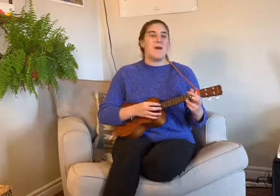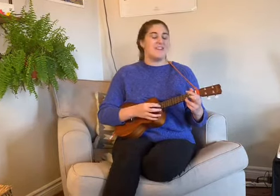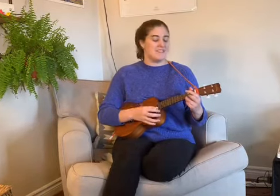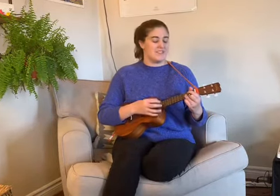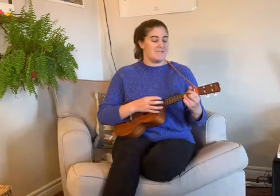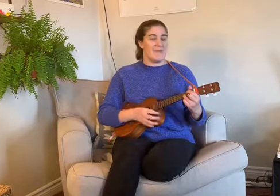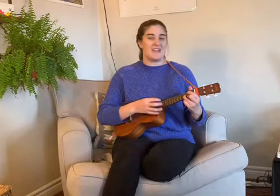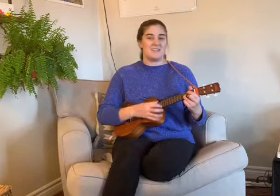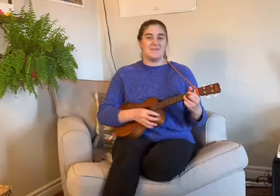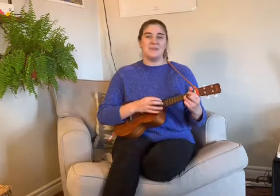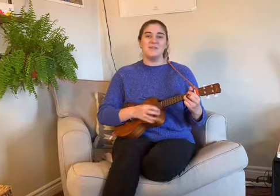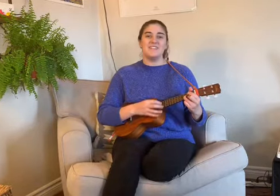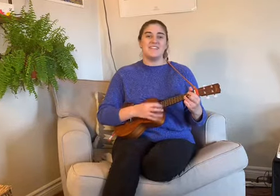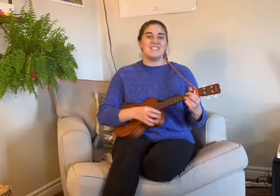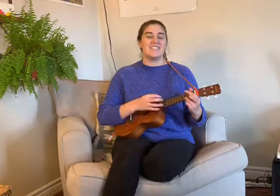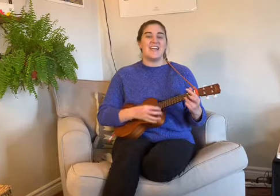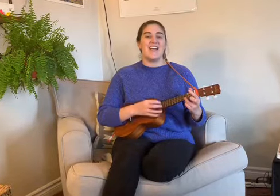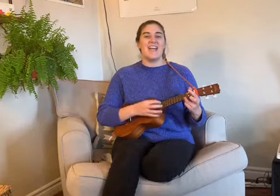So let's make some music today.